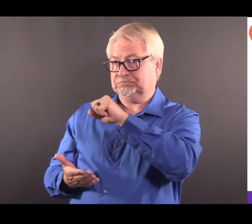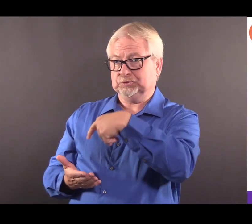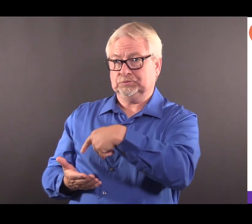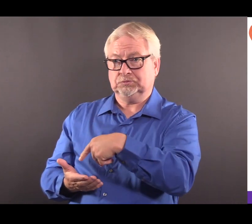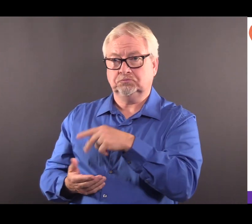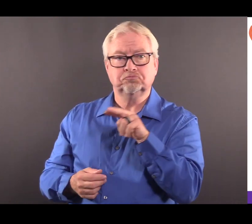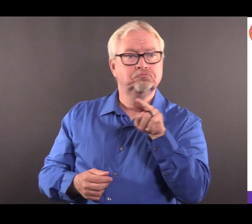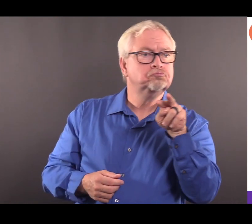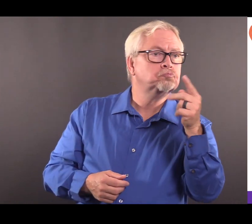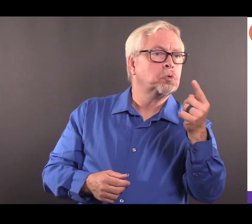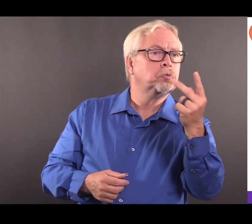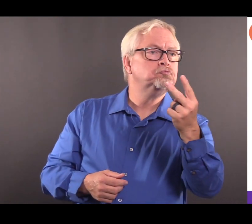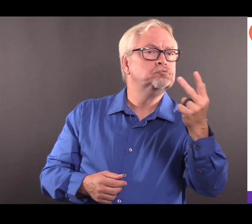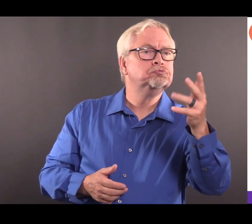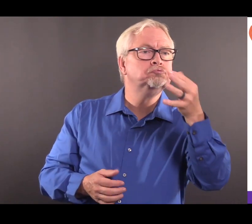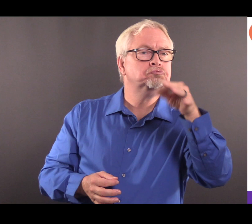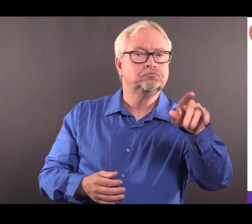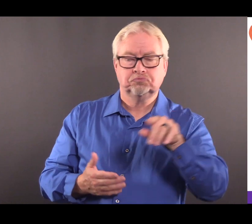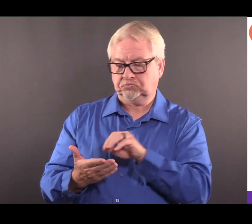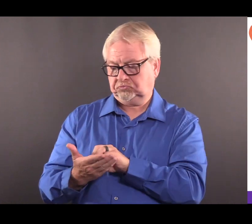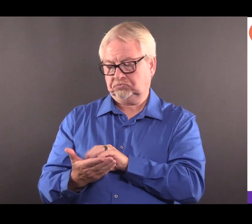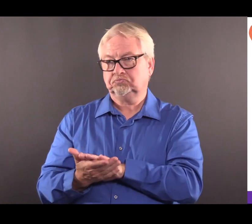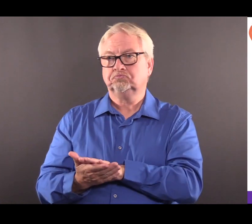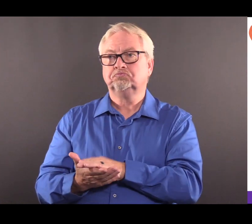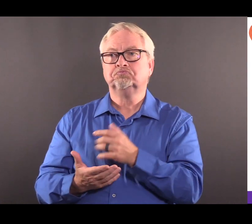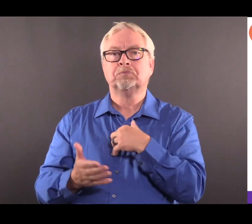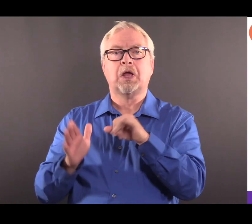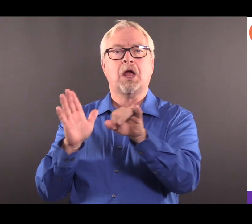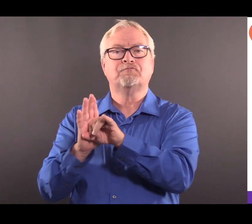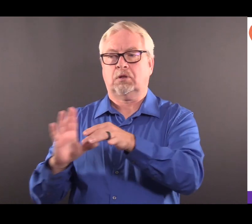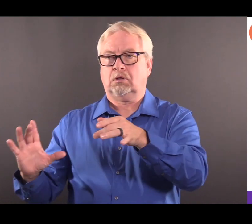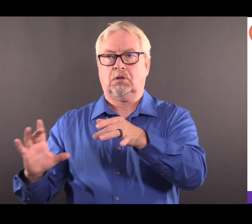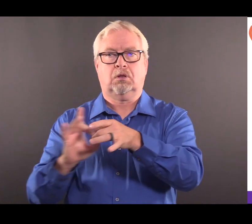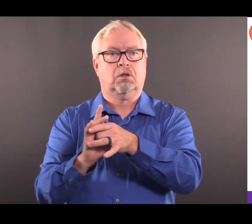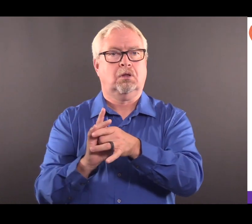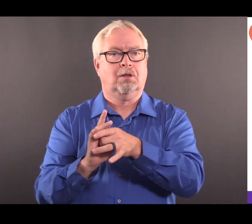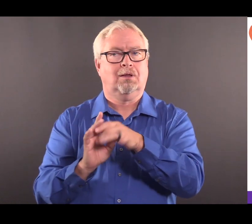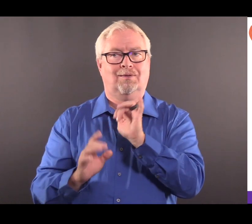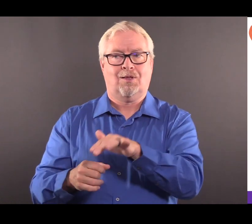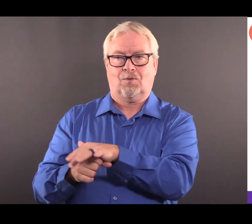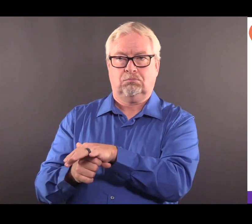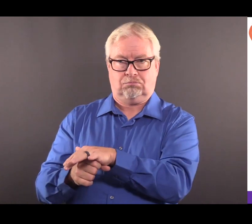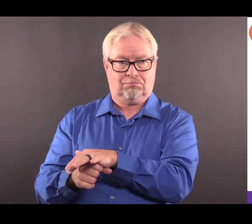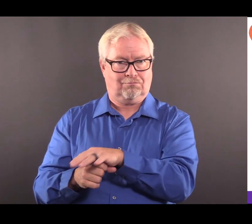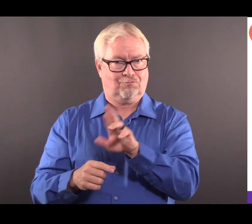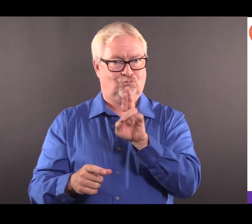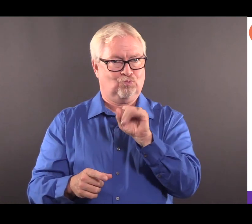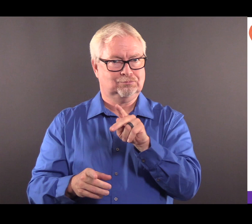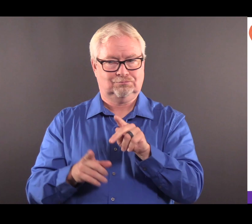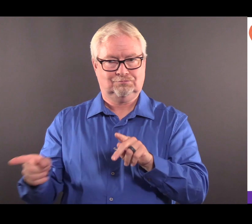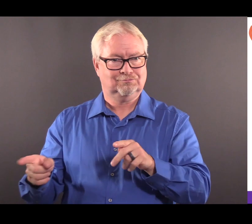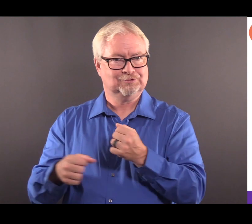Even reporting that the VSP served someone from those communities can reveal their identity and